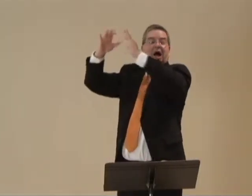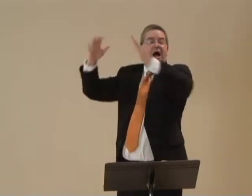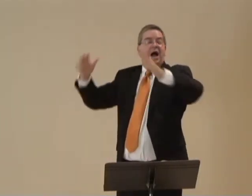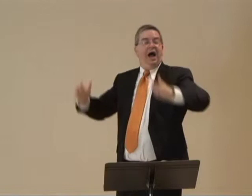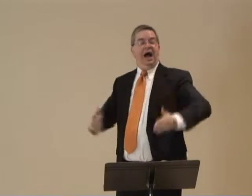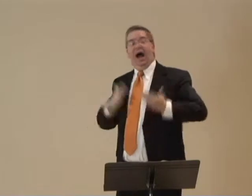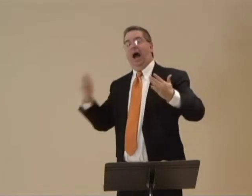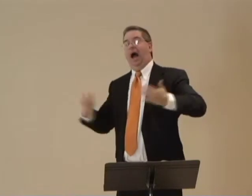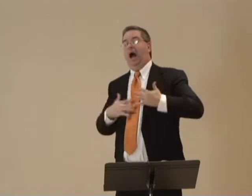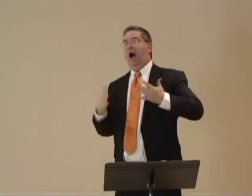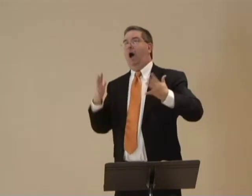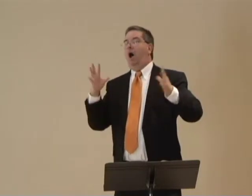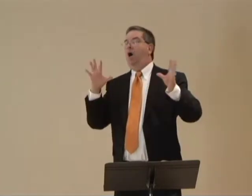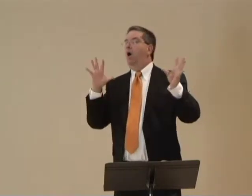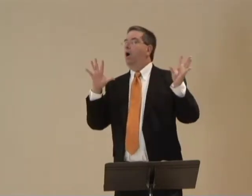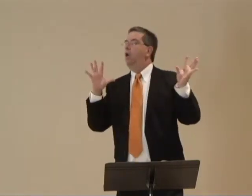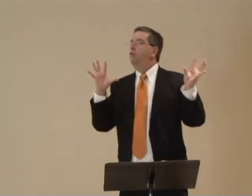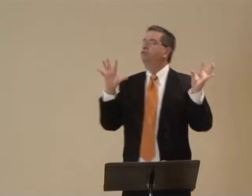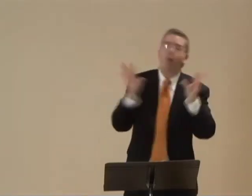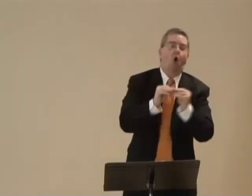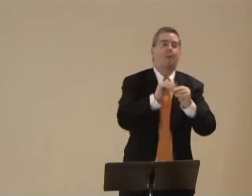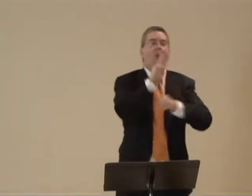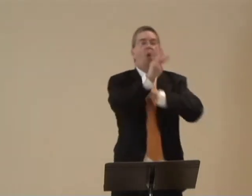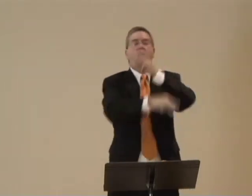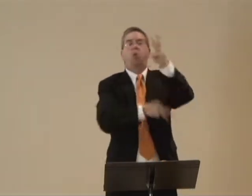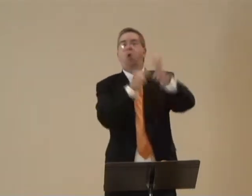a child of God and have that relationship with Him.